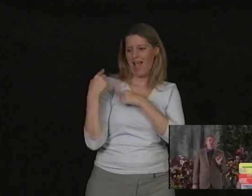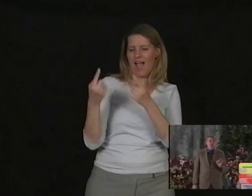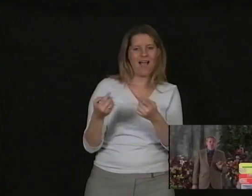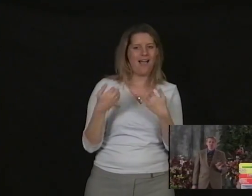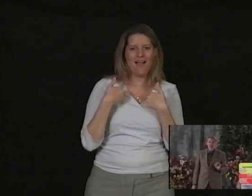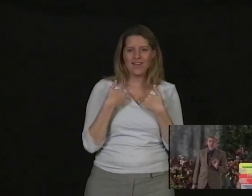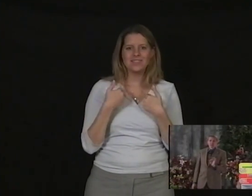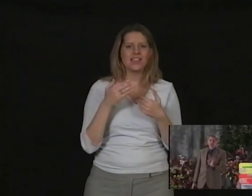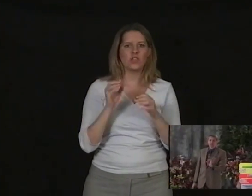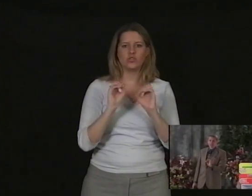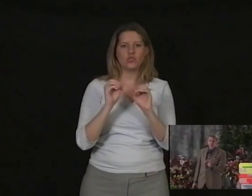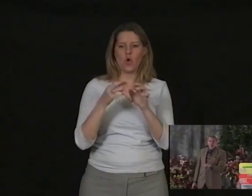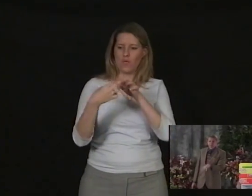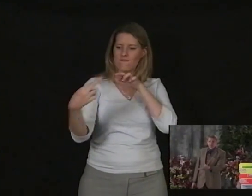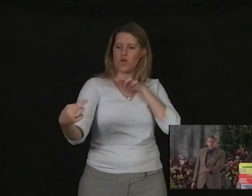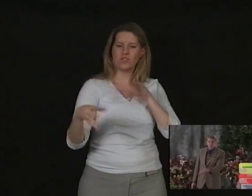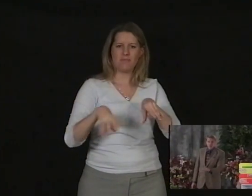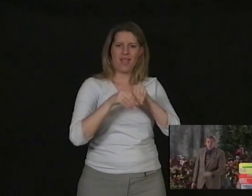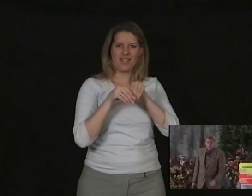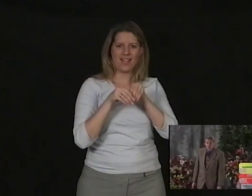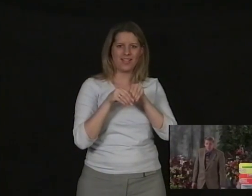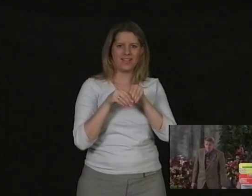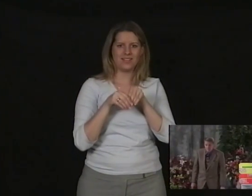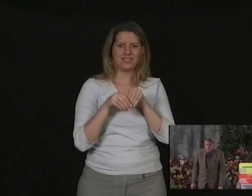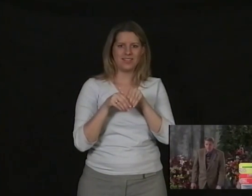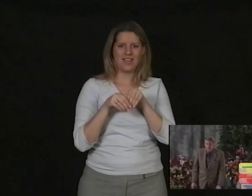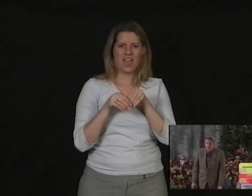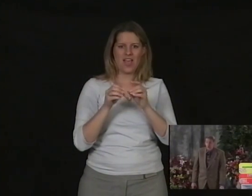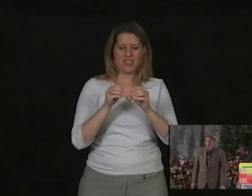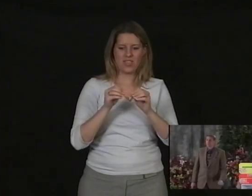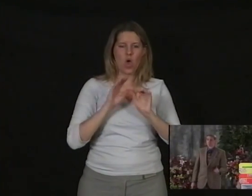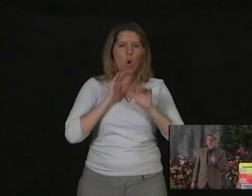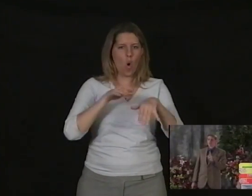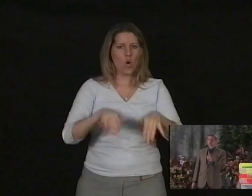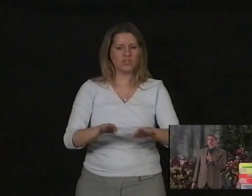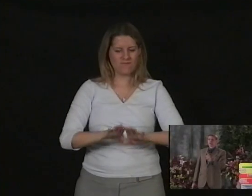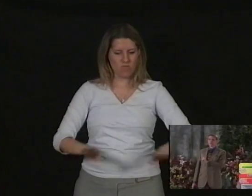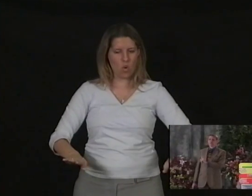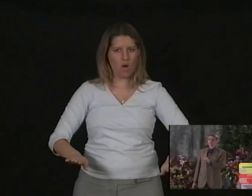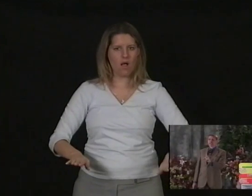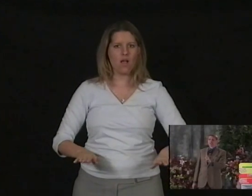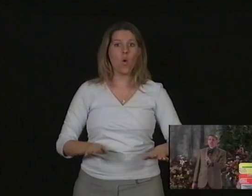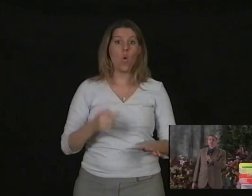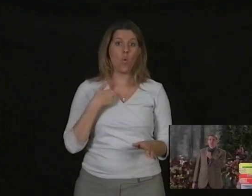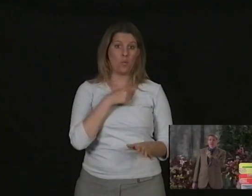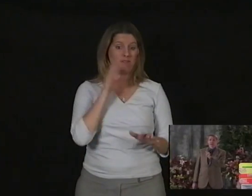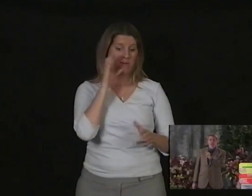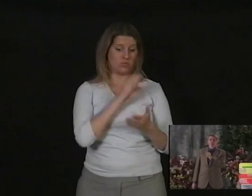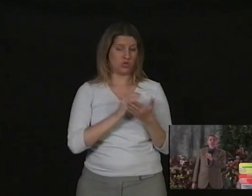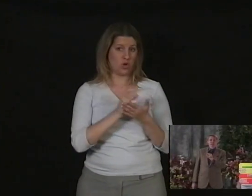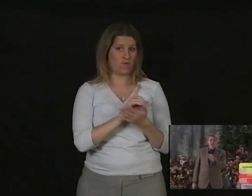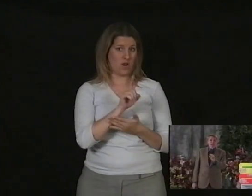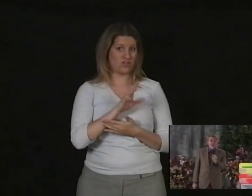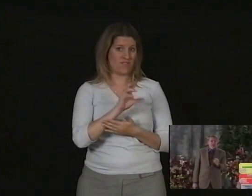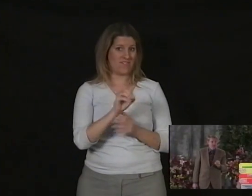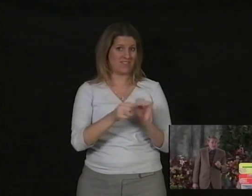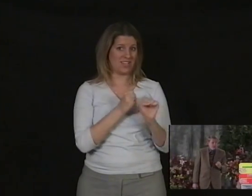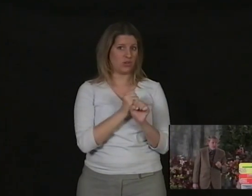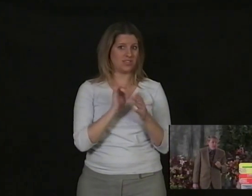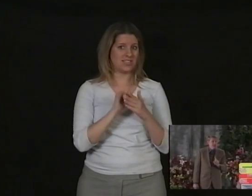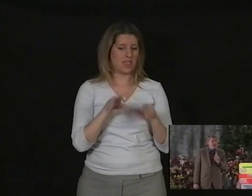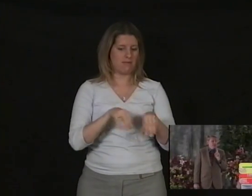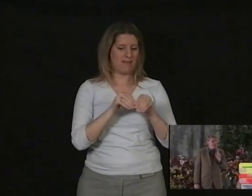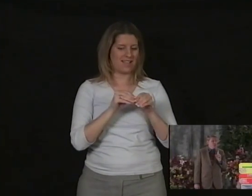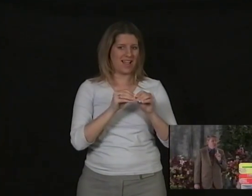magnetic reversals locked in the ocean floor. What we've observed for 150 years is the magnetic field is